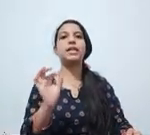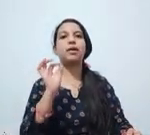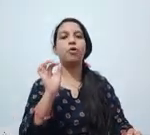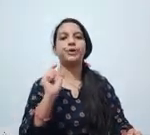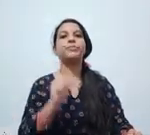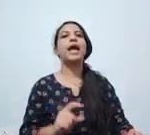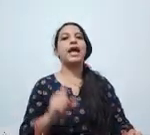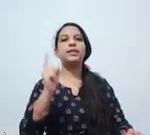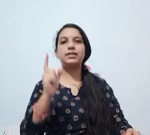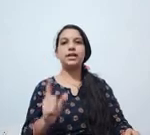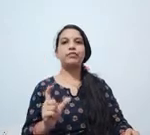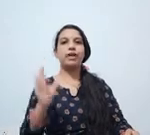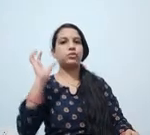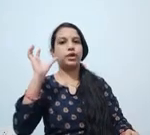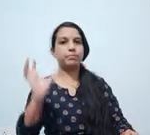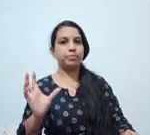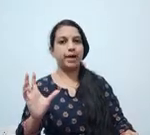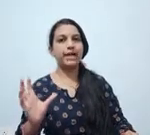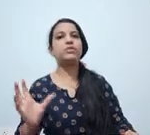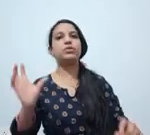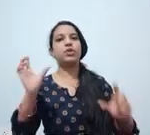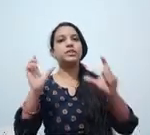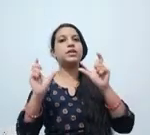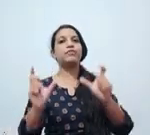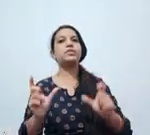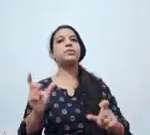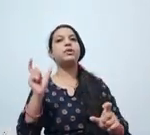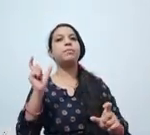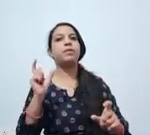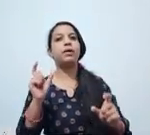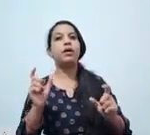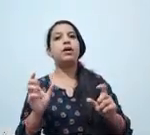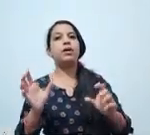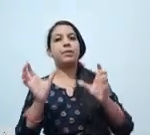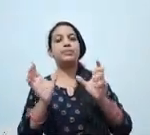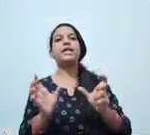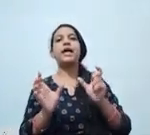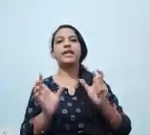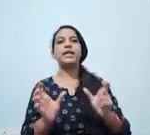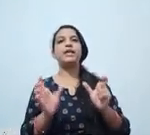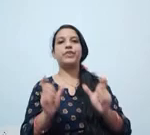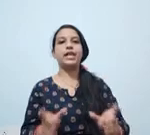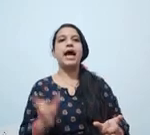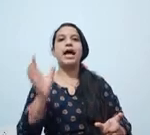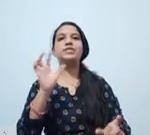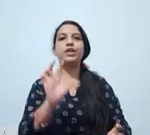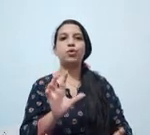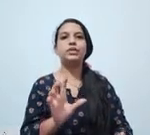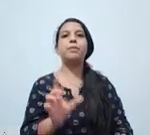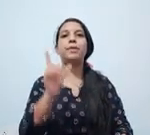body. Another thing we have to keep in mind, what is the difference between pulmonary artery and vein? As we know that